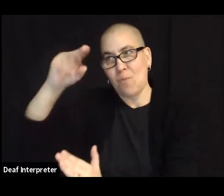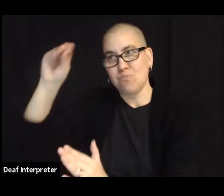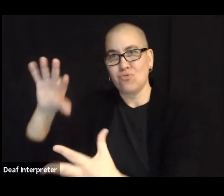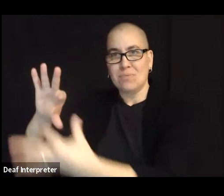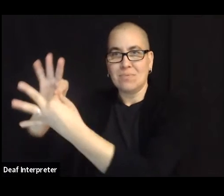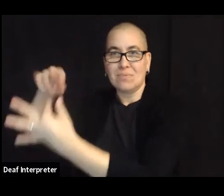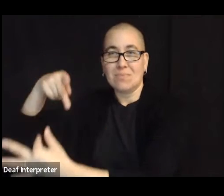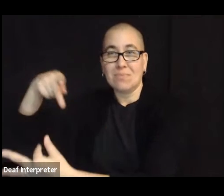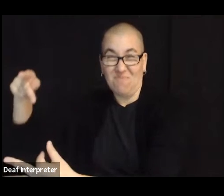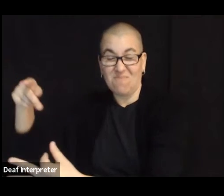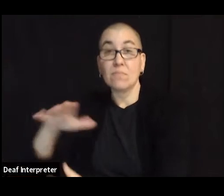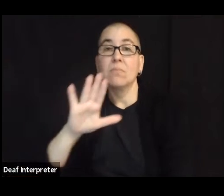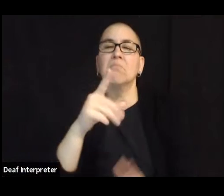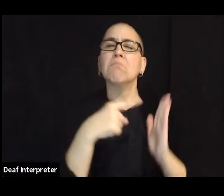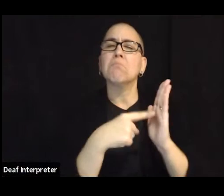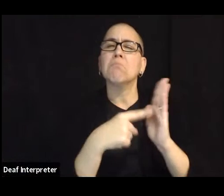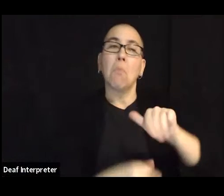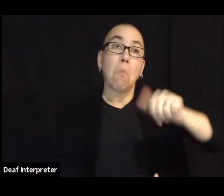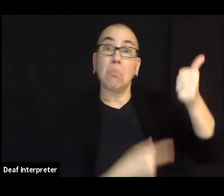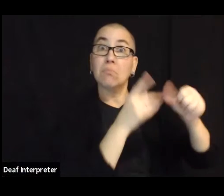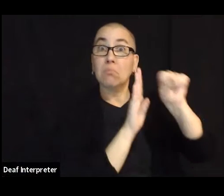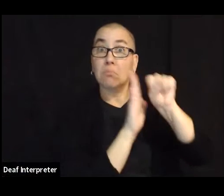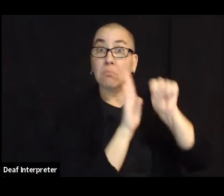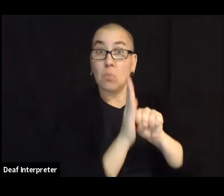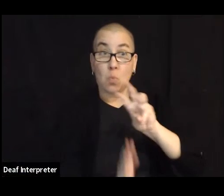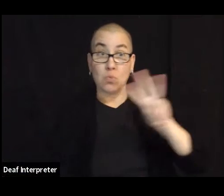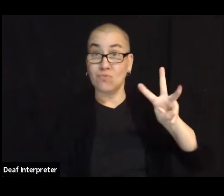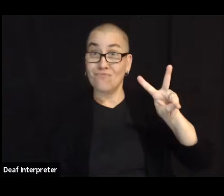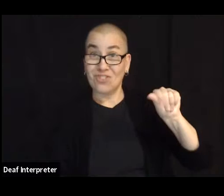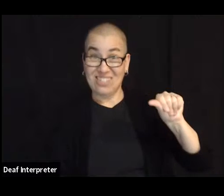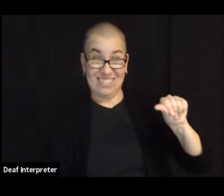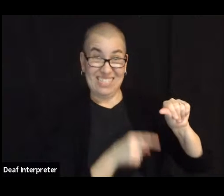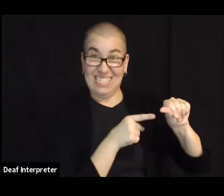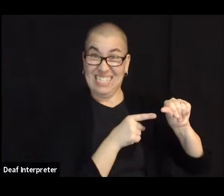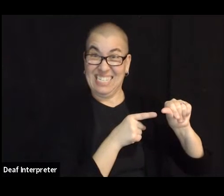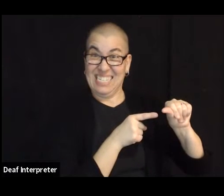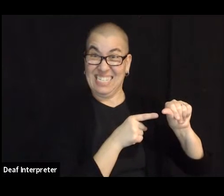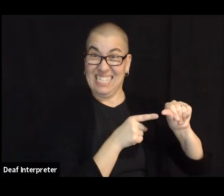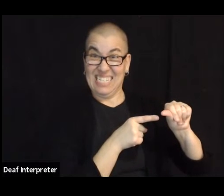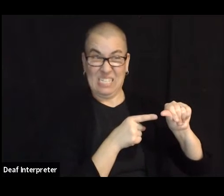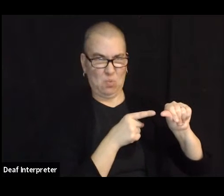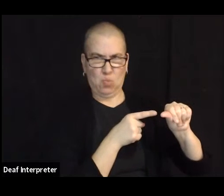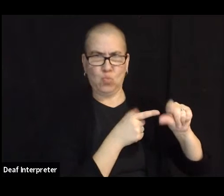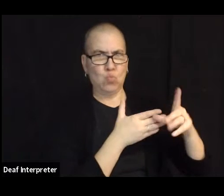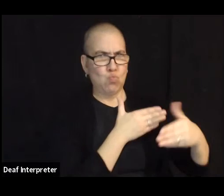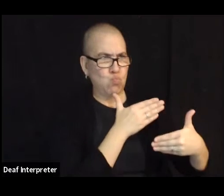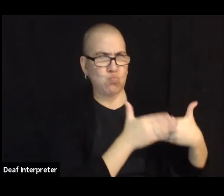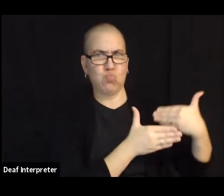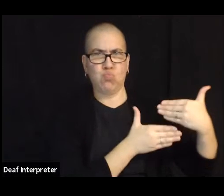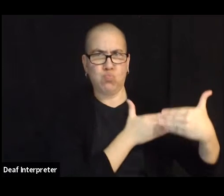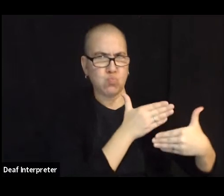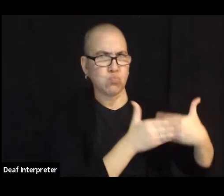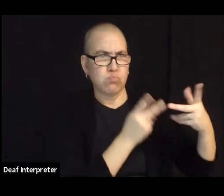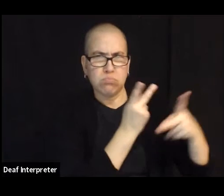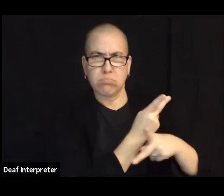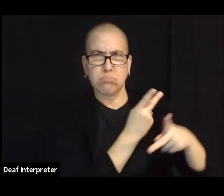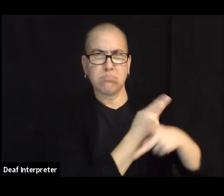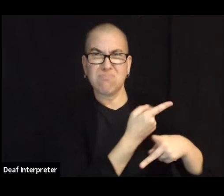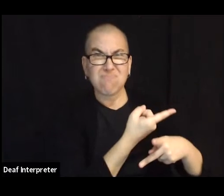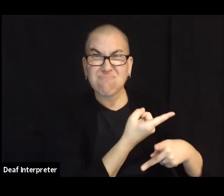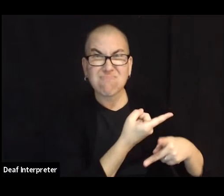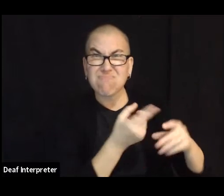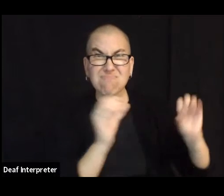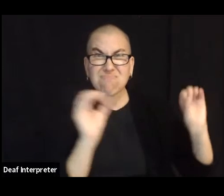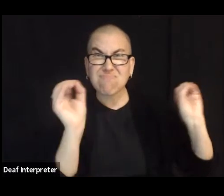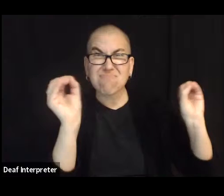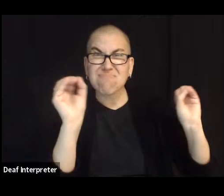to do the vaccination kind of on their own because they didn't have any of those partners in their state, and they